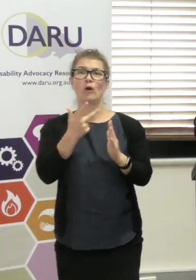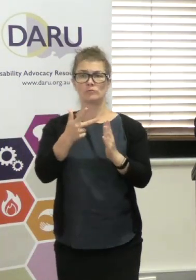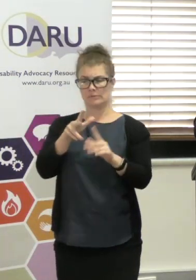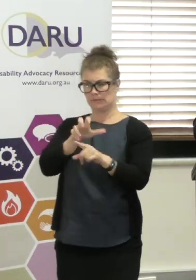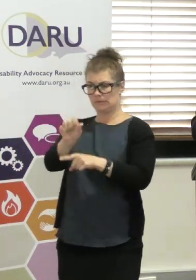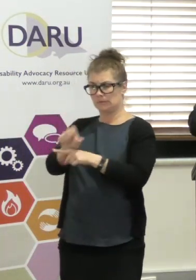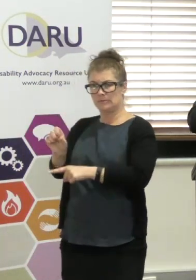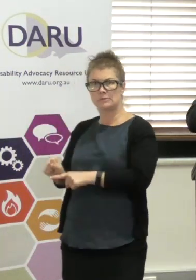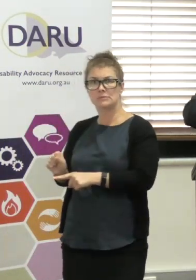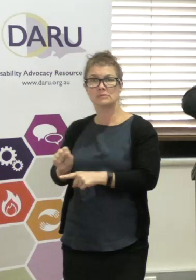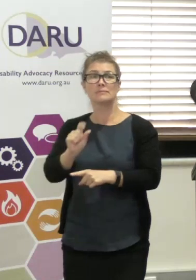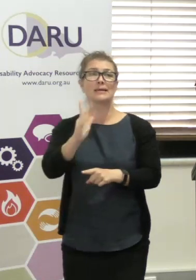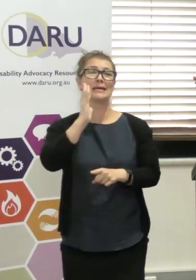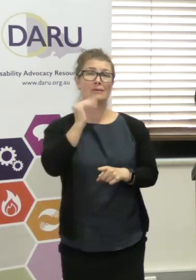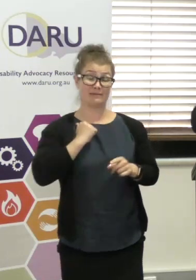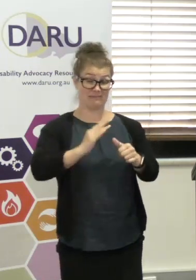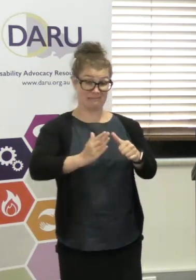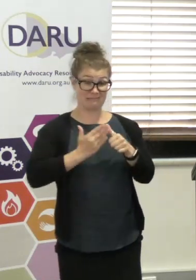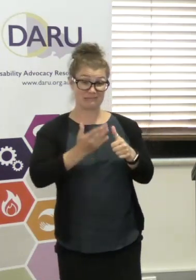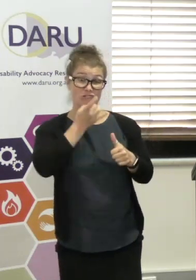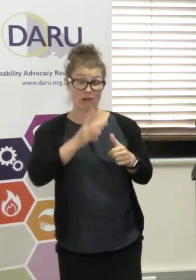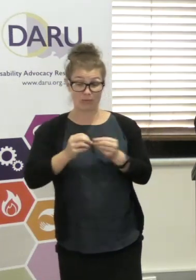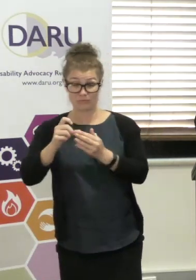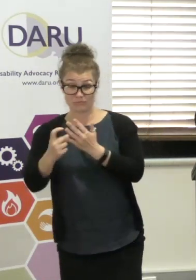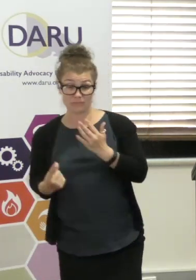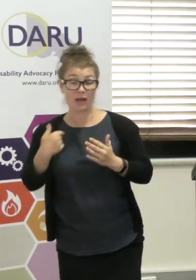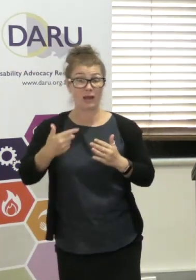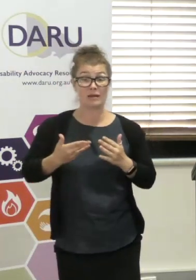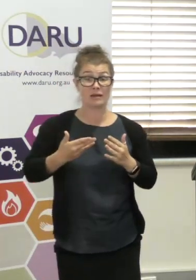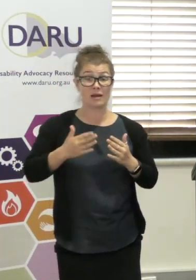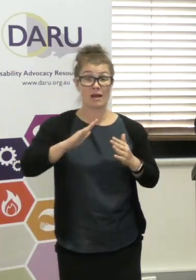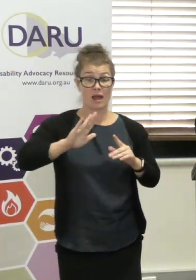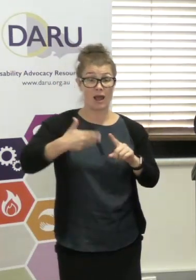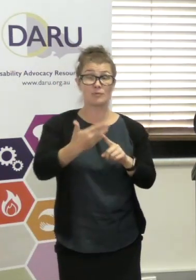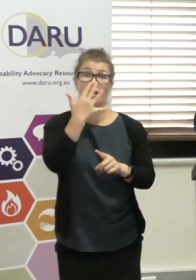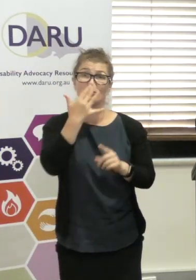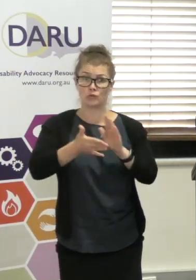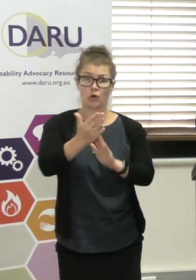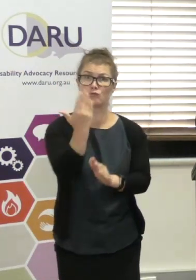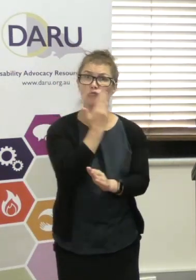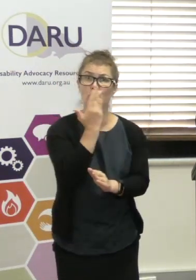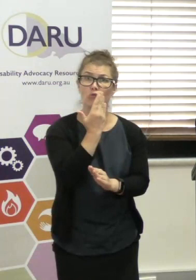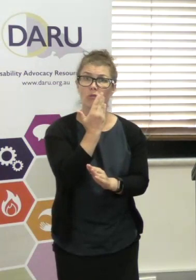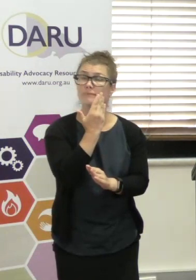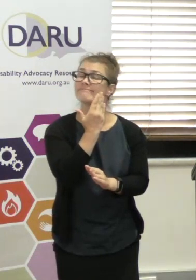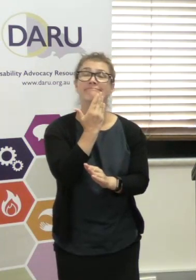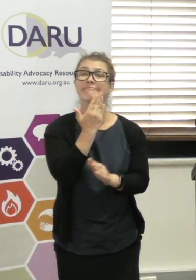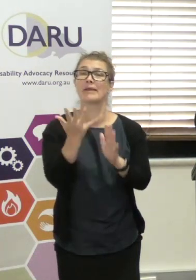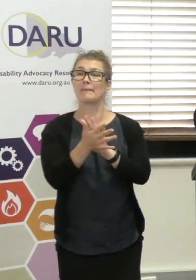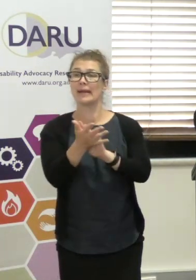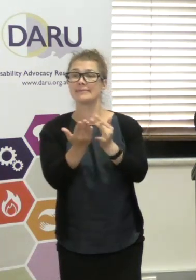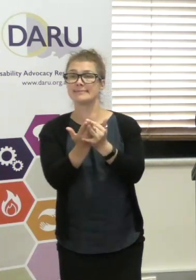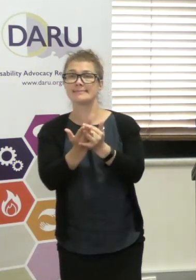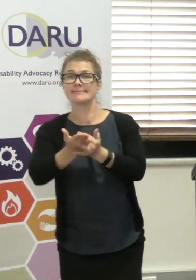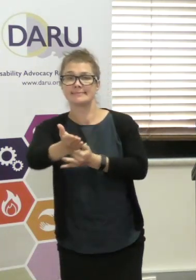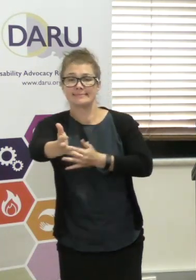schooling years and you've fallen through the cracks. Then we get to the schooling with a thing we call the bad black kid syndrome. And